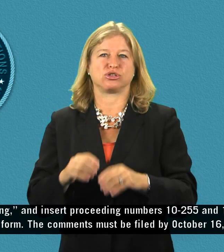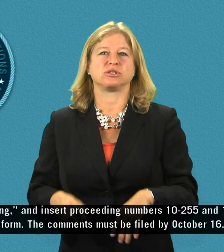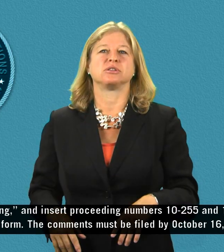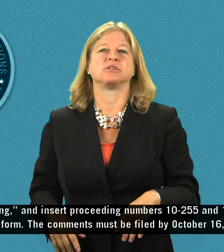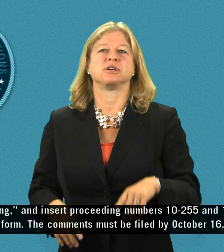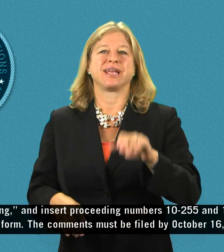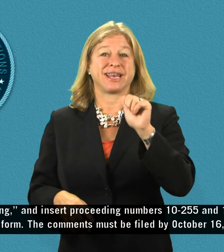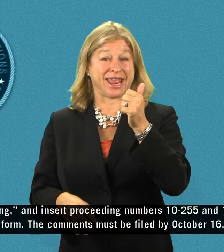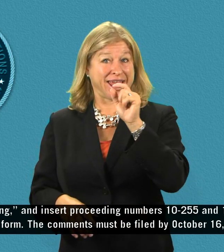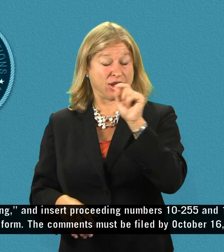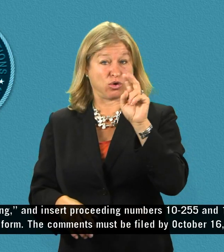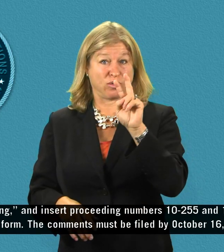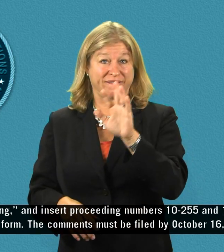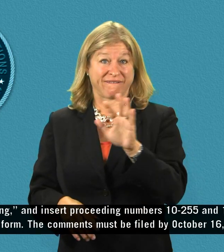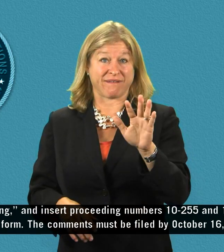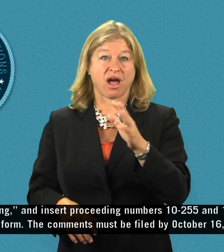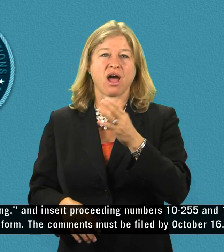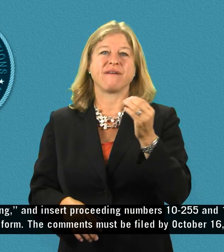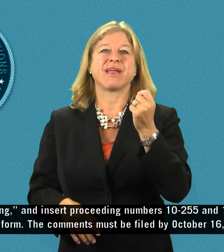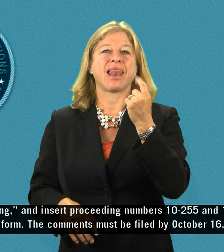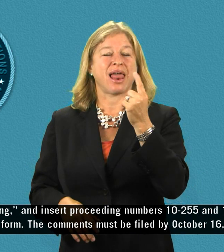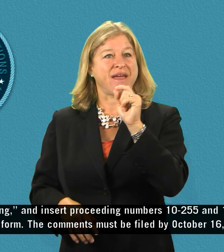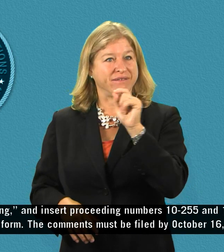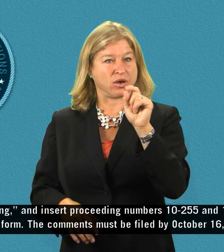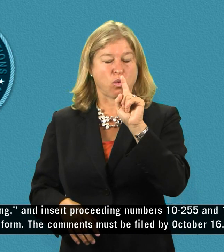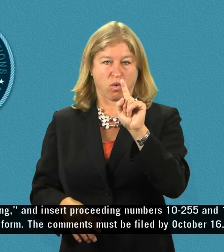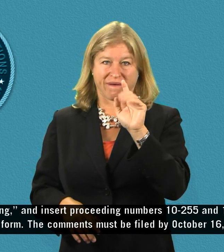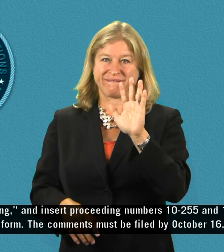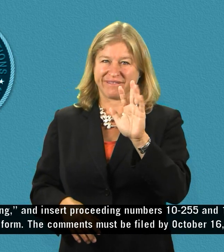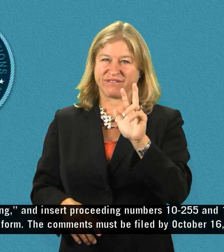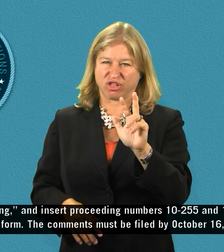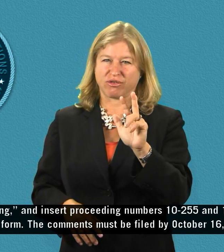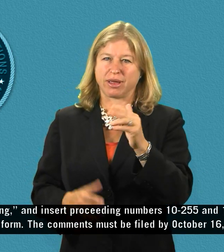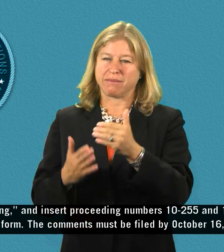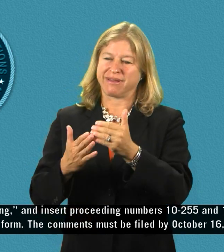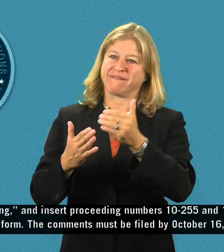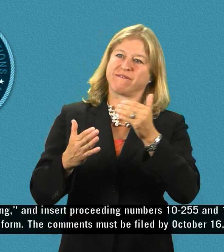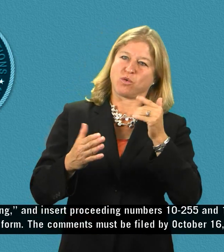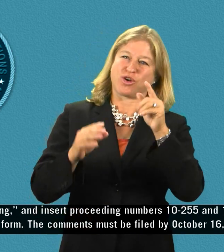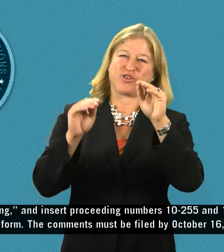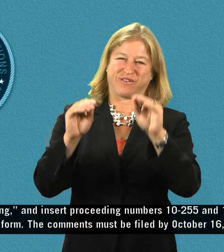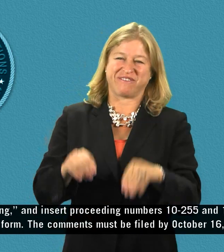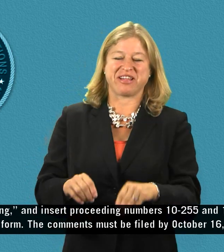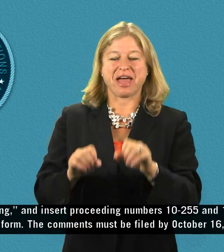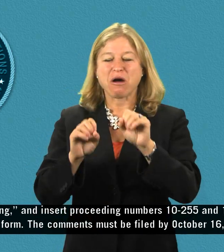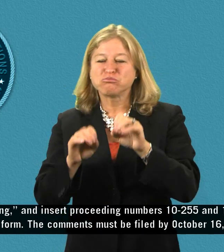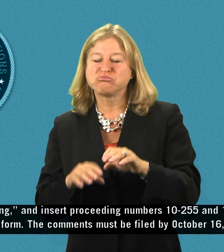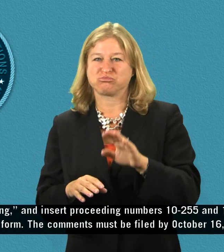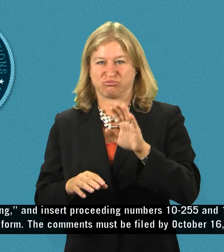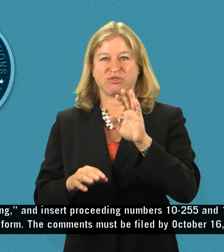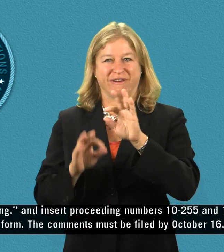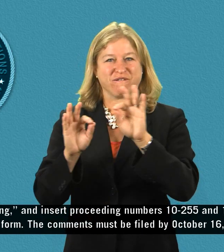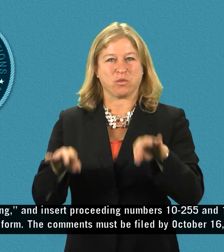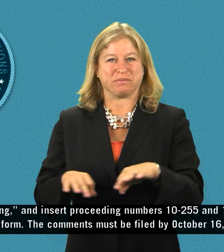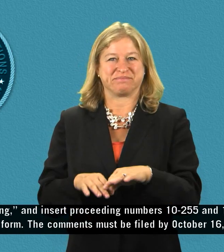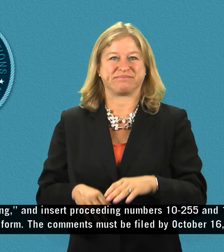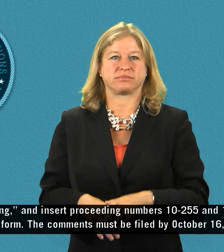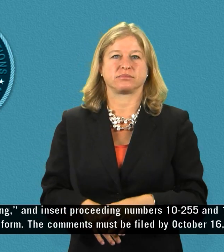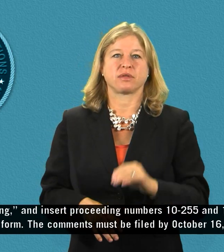Proceeding Numbers 10-255 and 11-153 before you fill out the